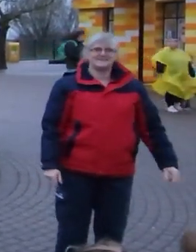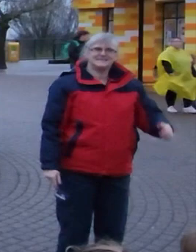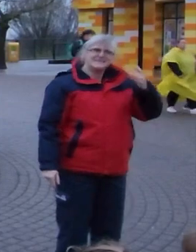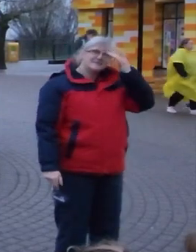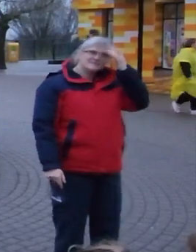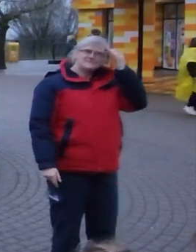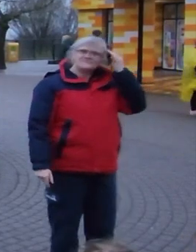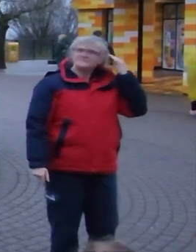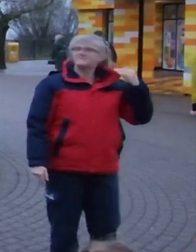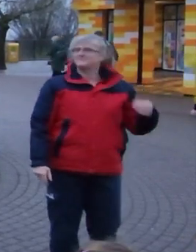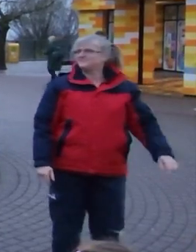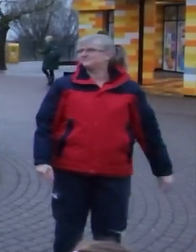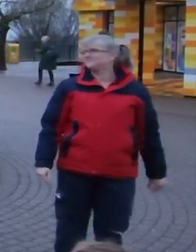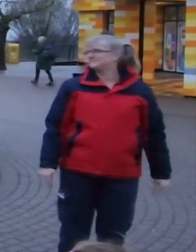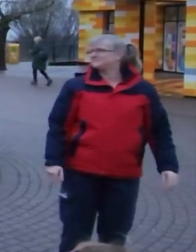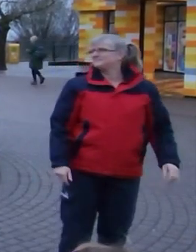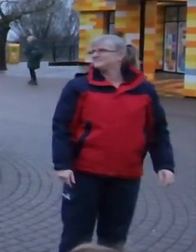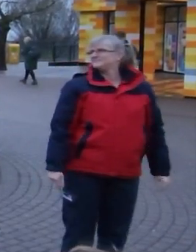here